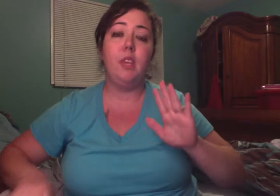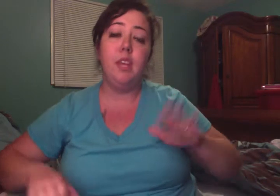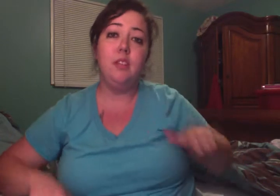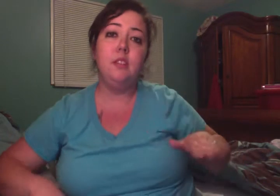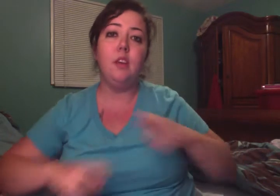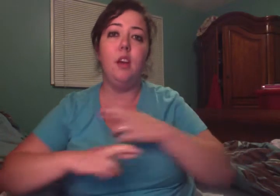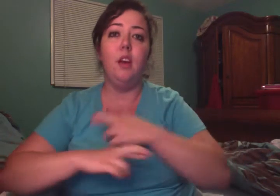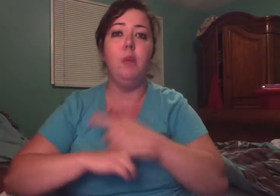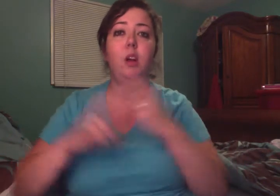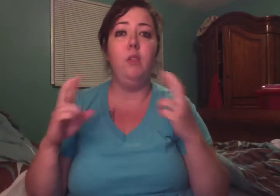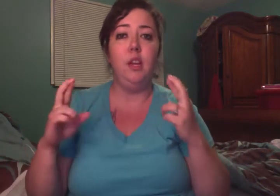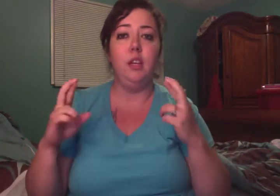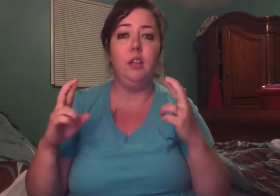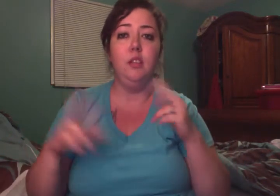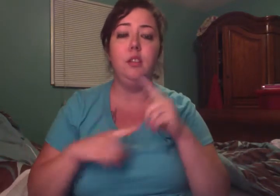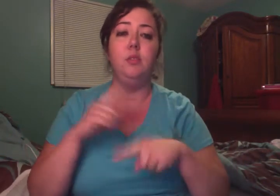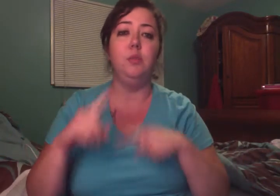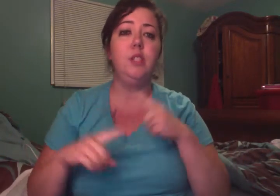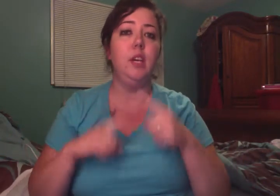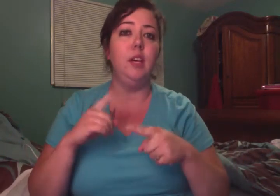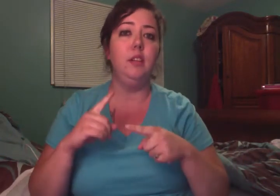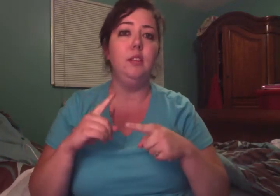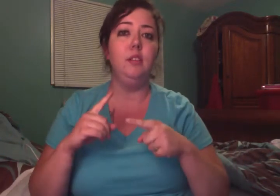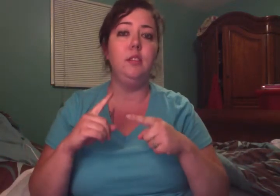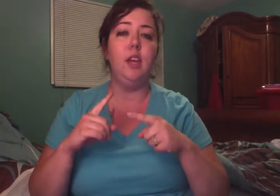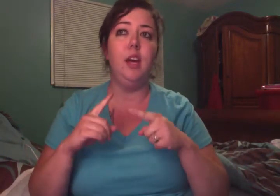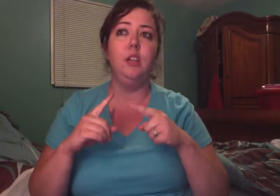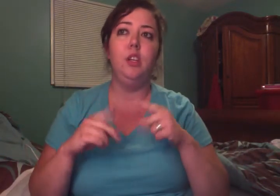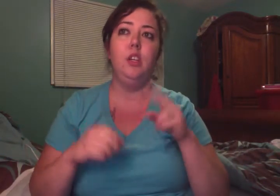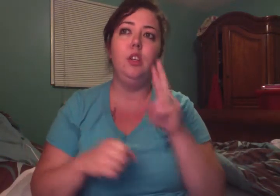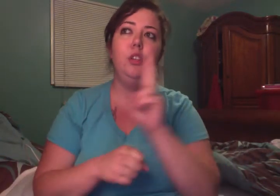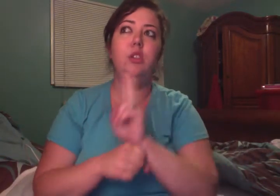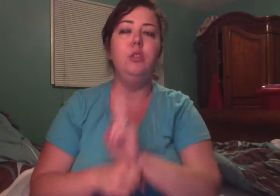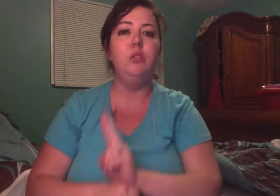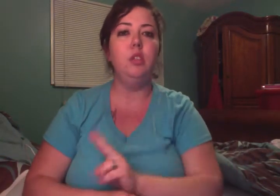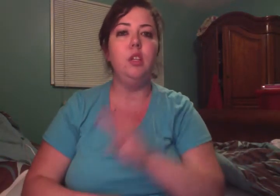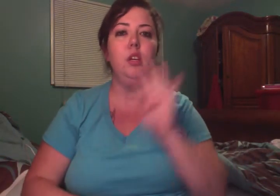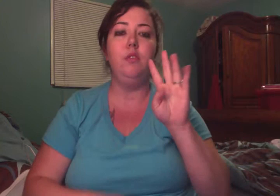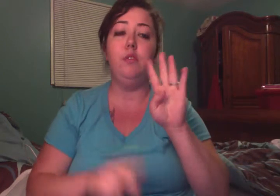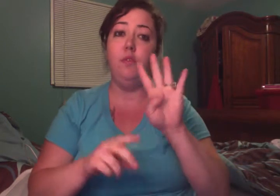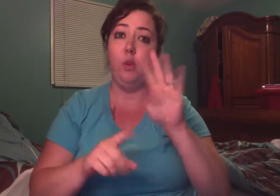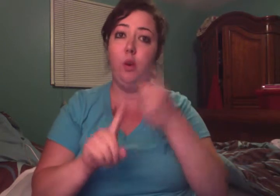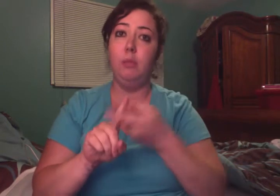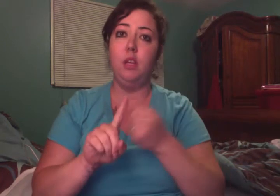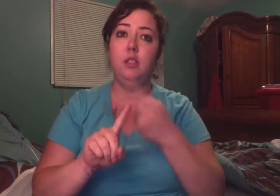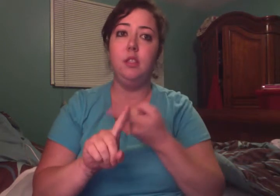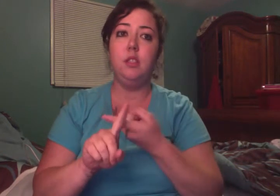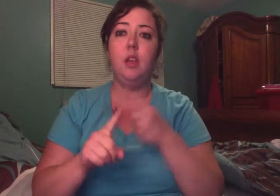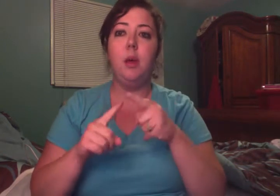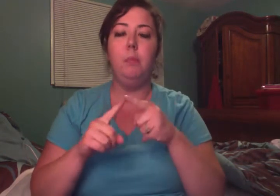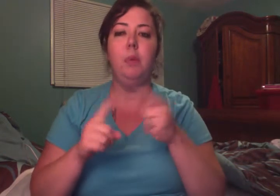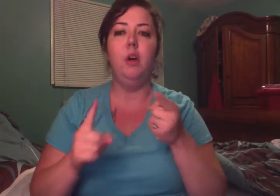Kids are ready to sign at usually 4 months, but